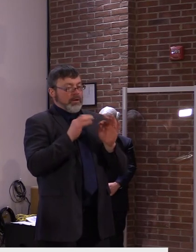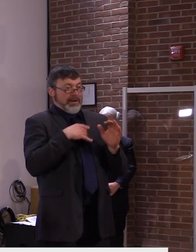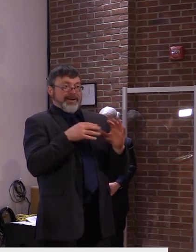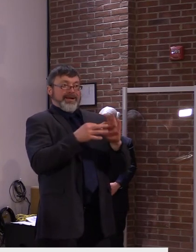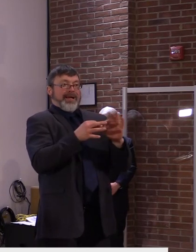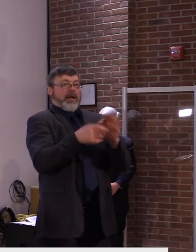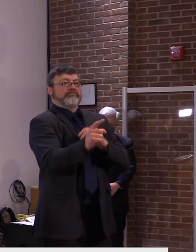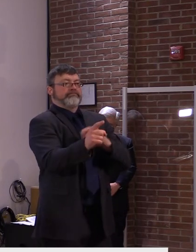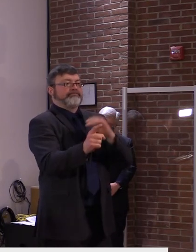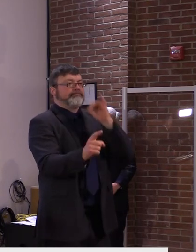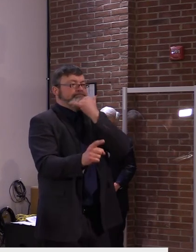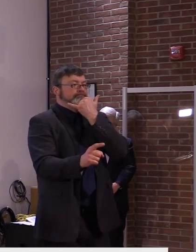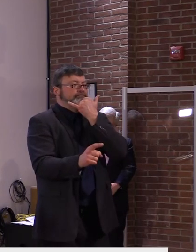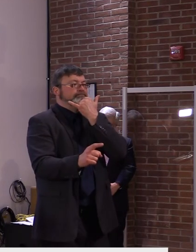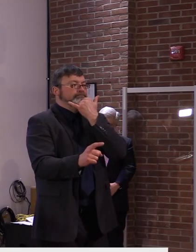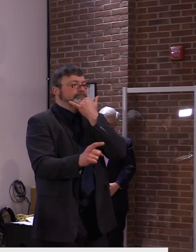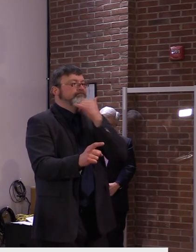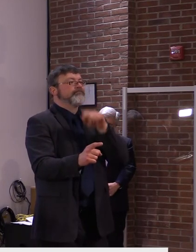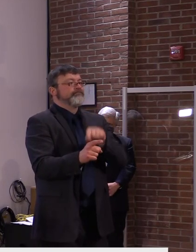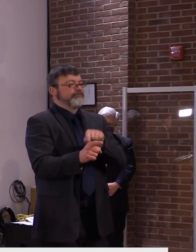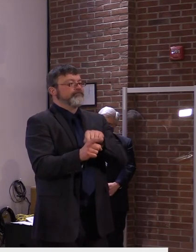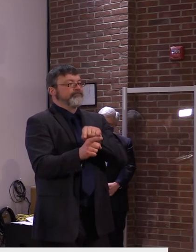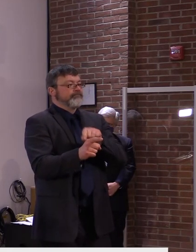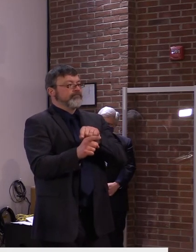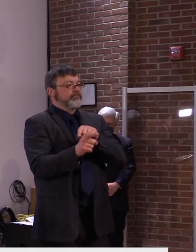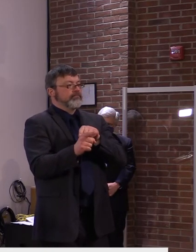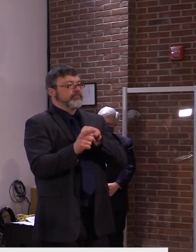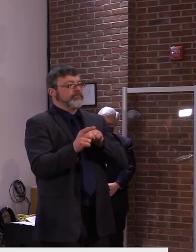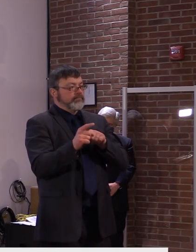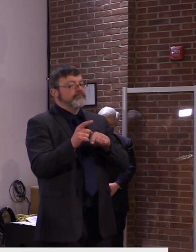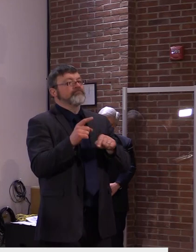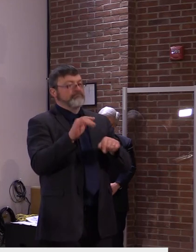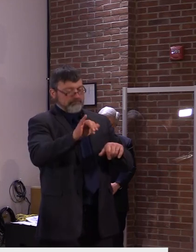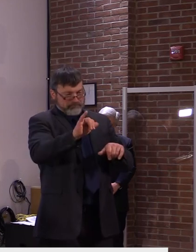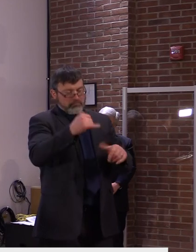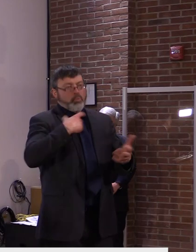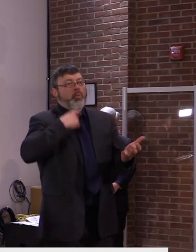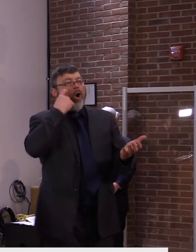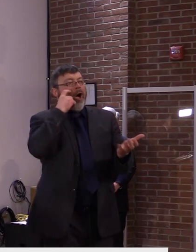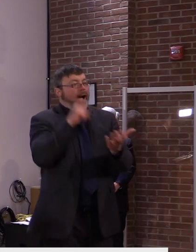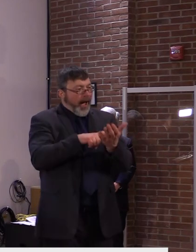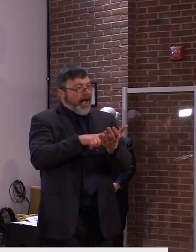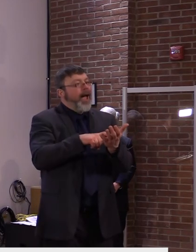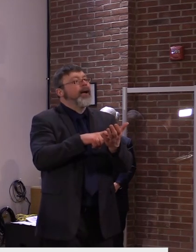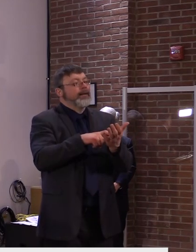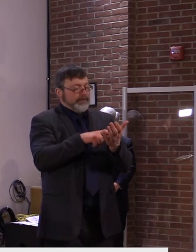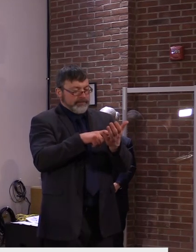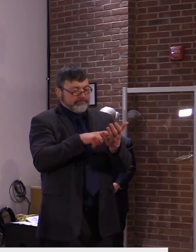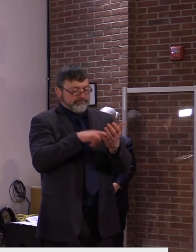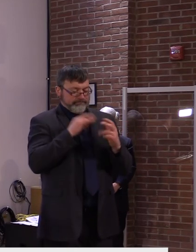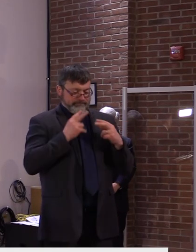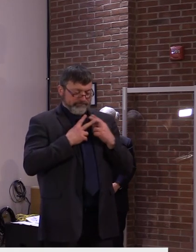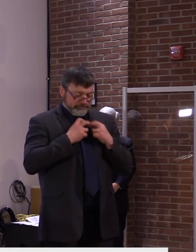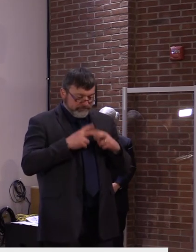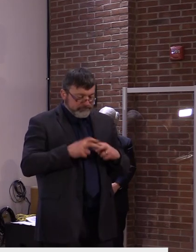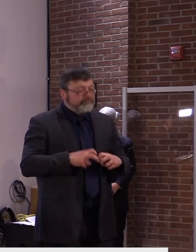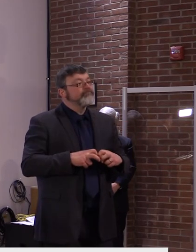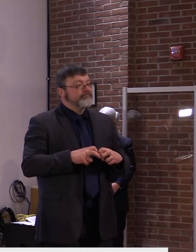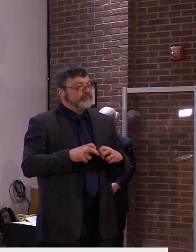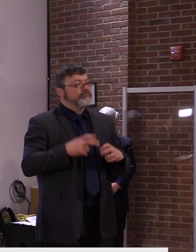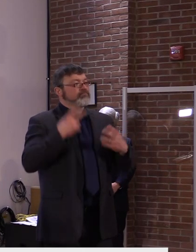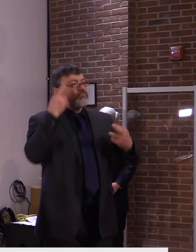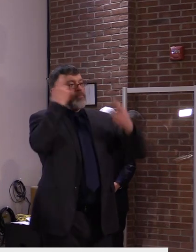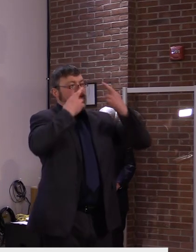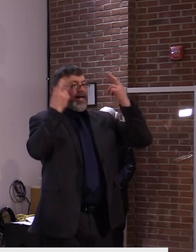of the word itself was something all of us should reflect on. But I think he did the right thing, and he